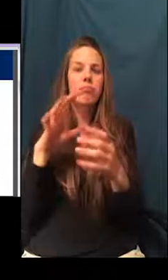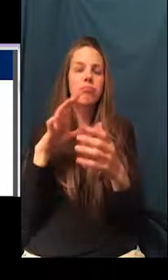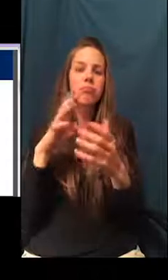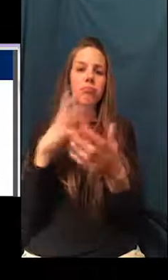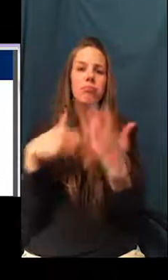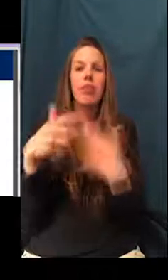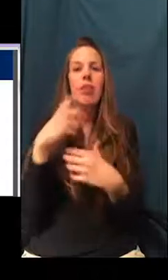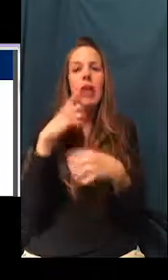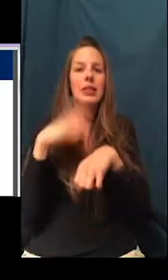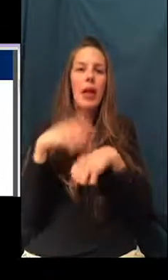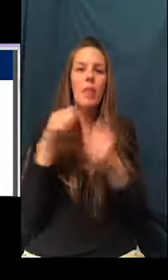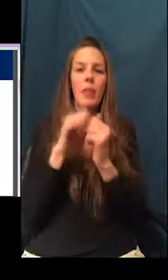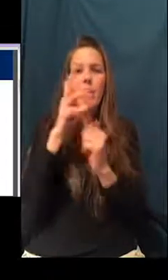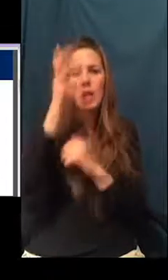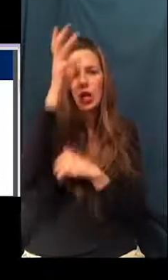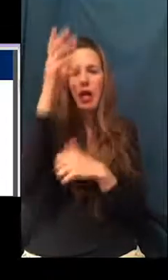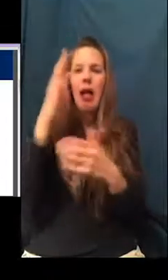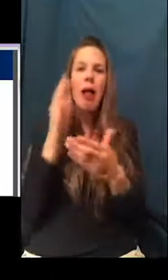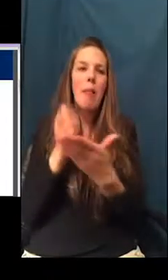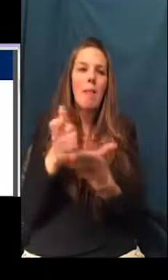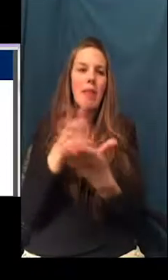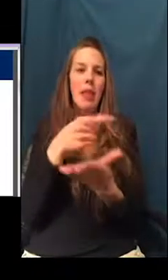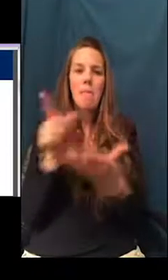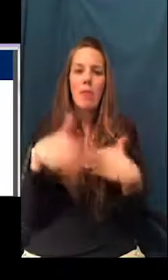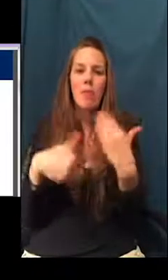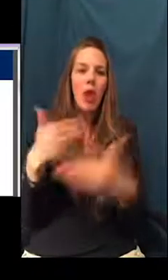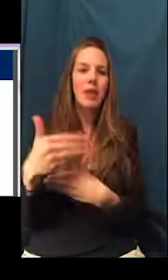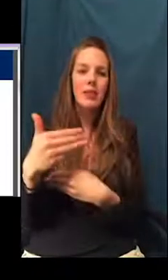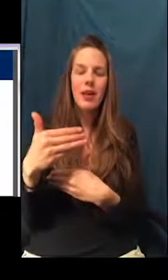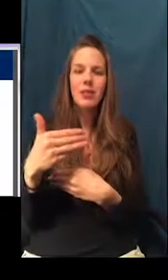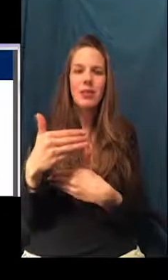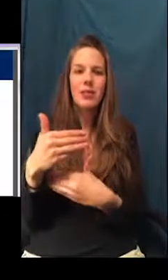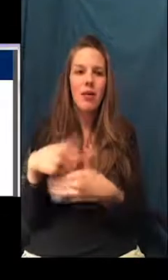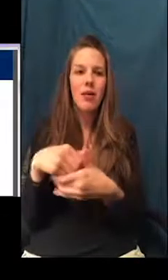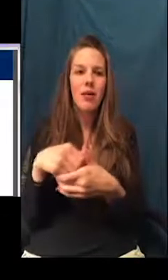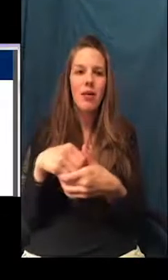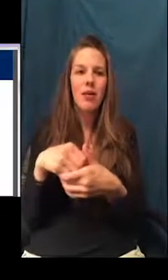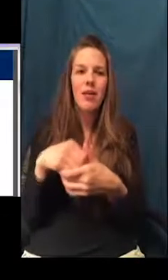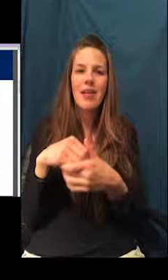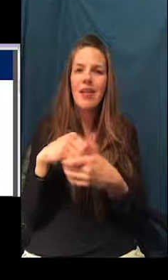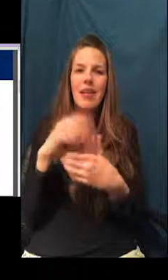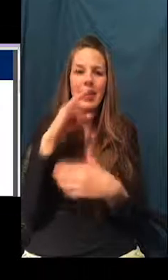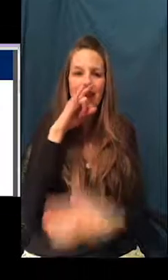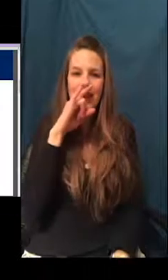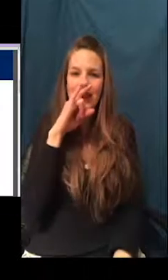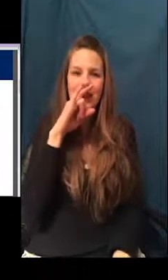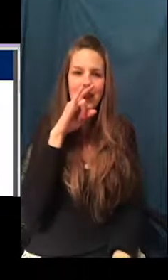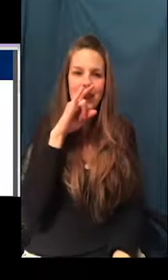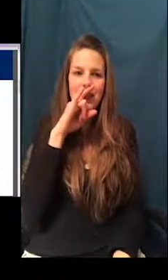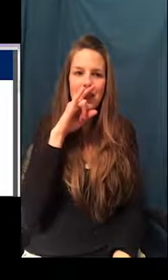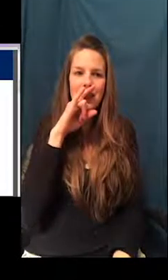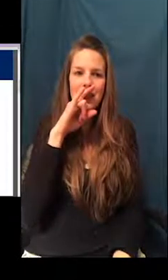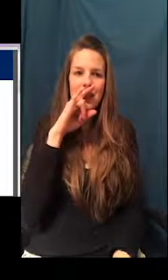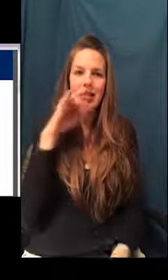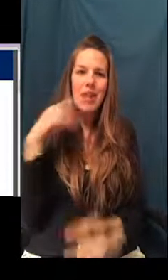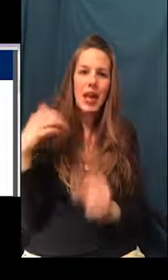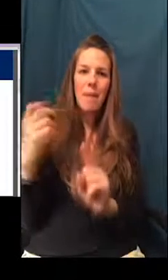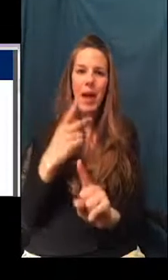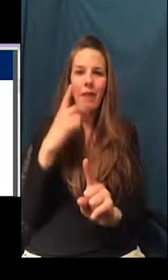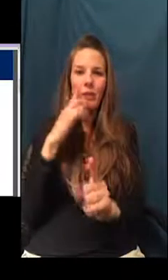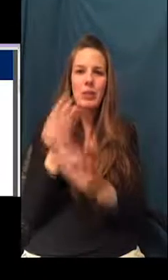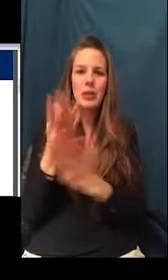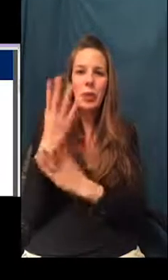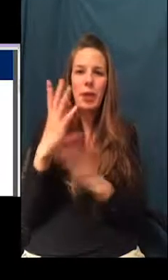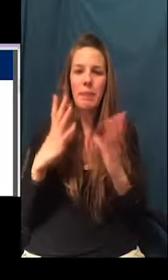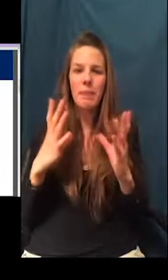with parents just helping them even process the fact that kids haven't even gone back from spring break, right?